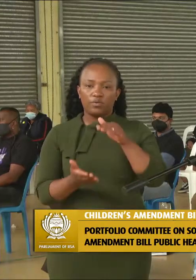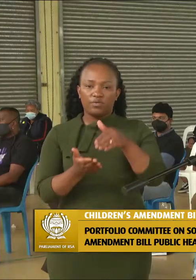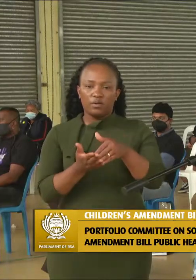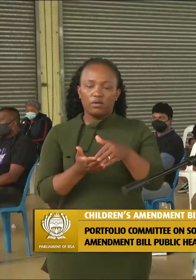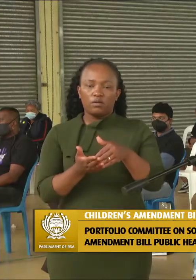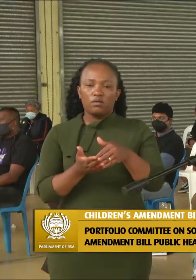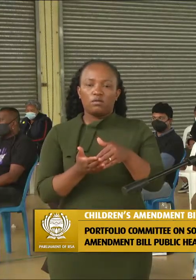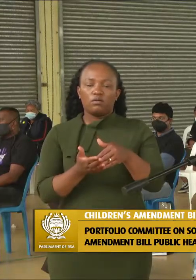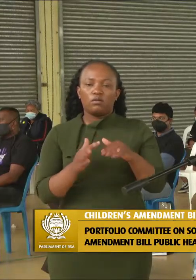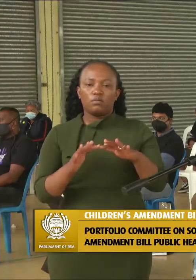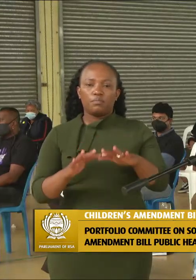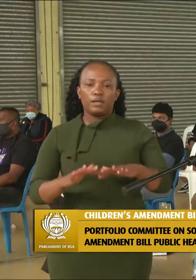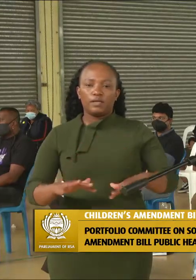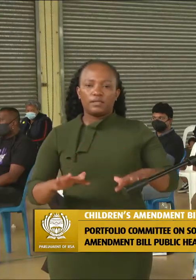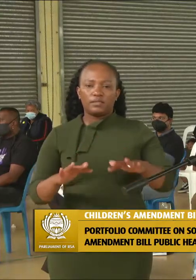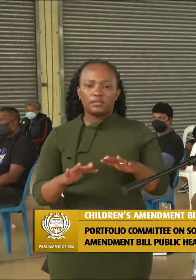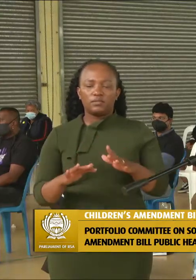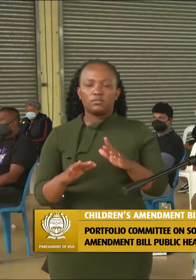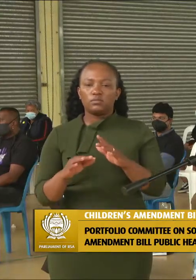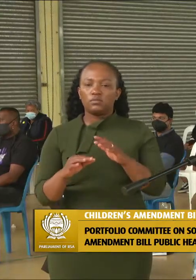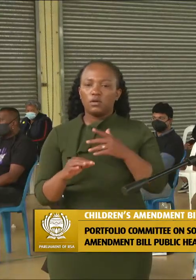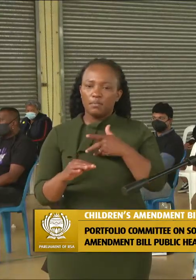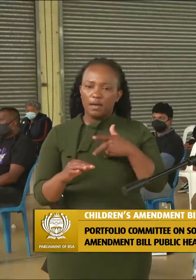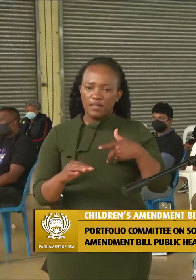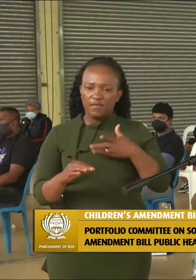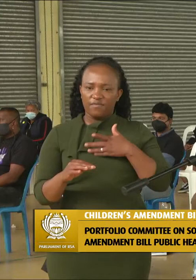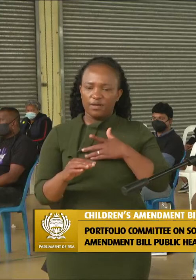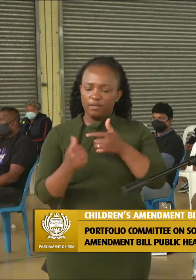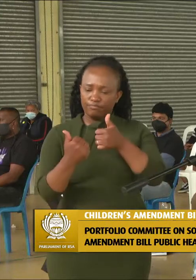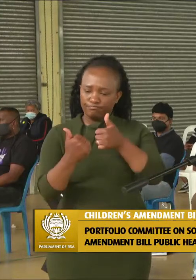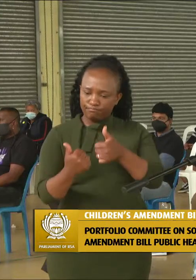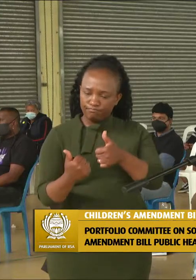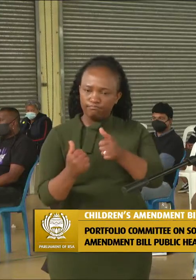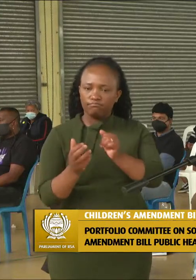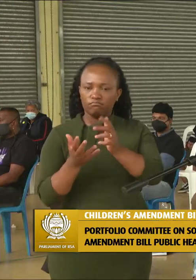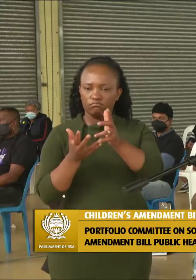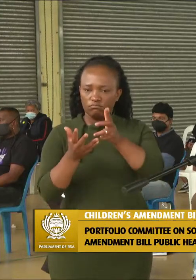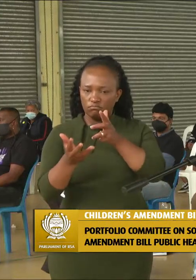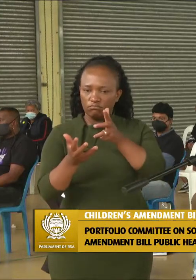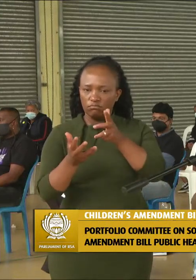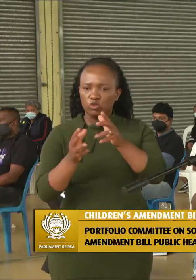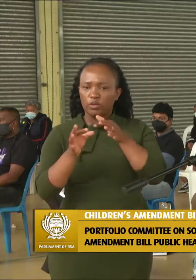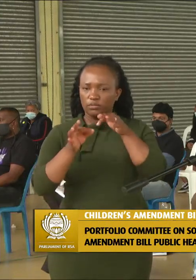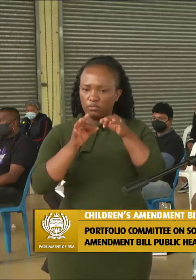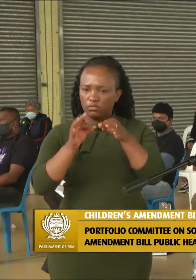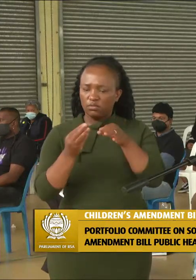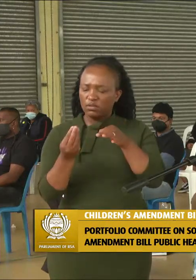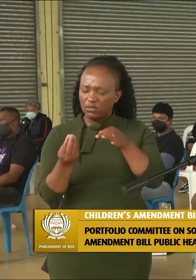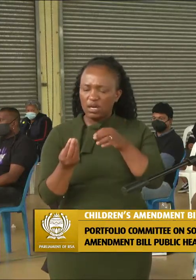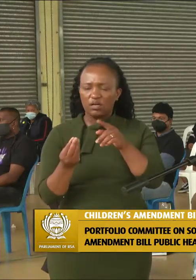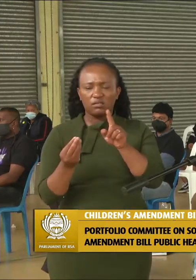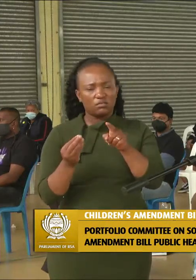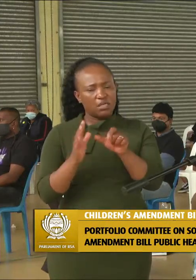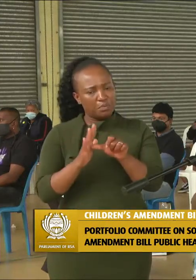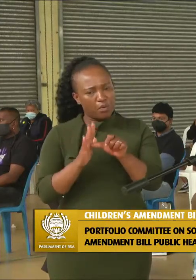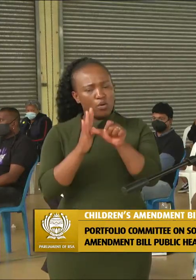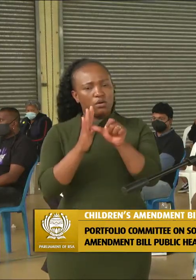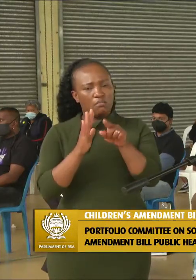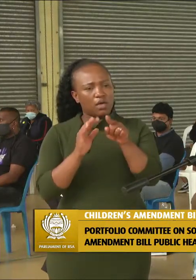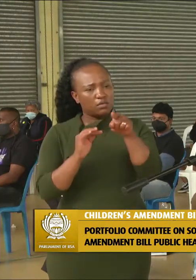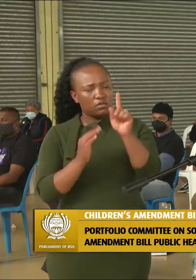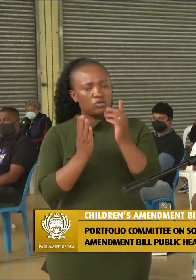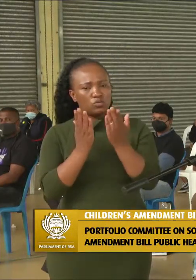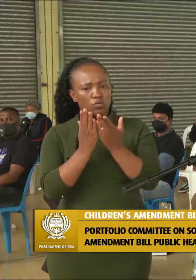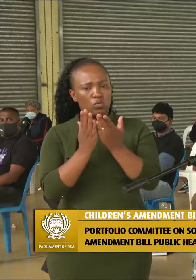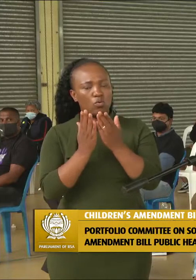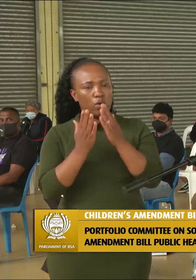kahle, usumbonisa umzali ukuthi kunesidingo sokuthi umntwana aye esikoleni ukuze ezokwazi ukuthi athole